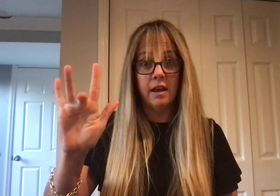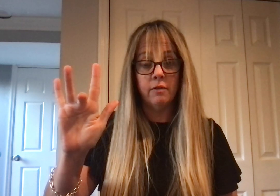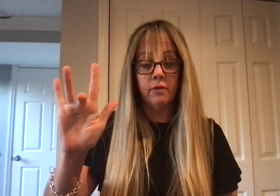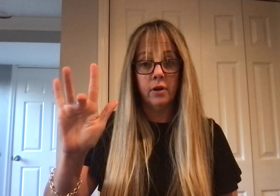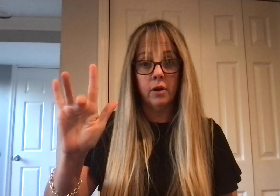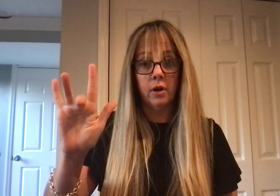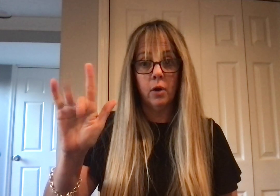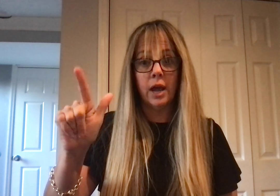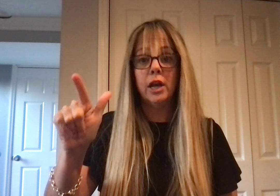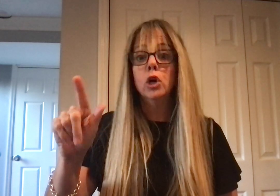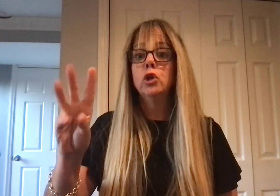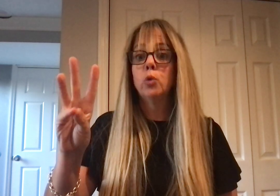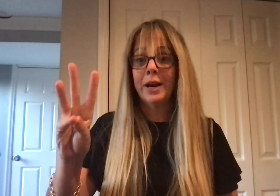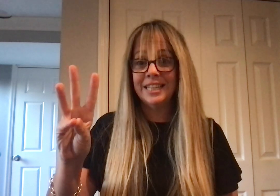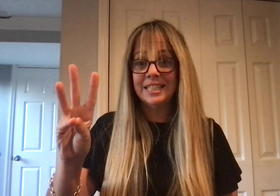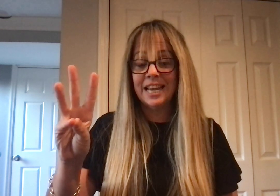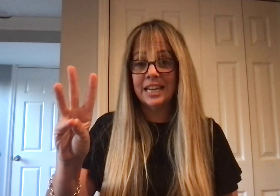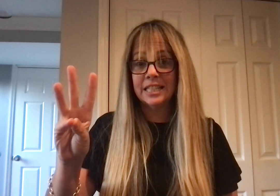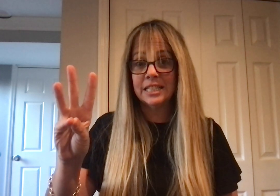25, okay, 26,